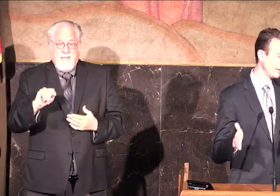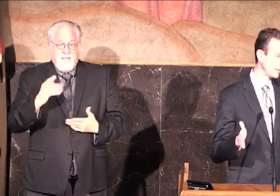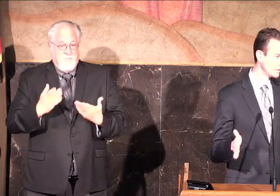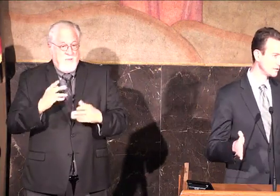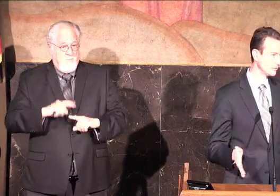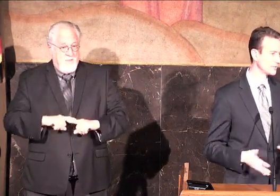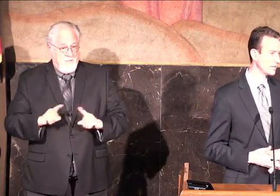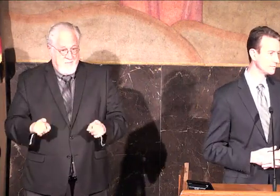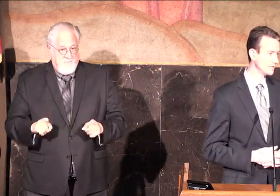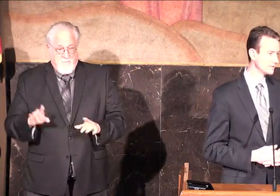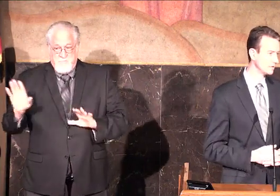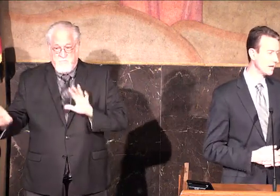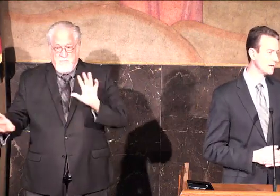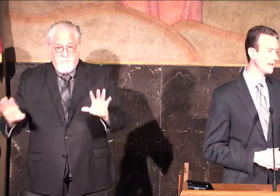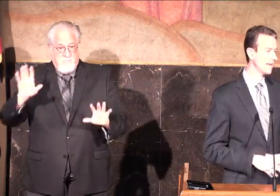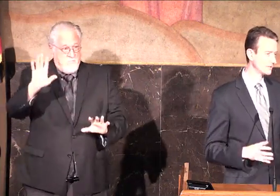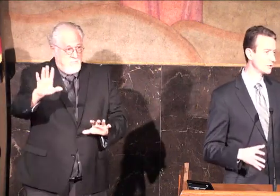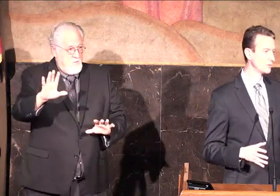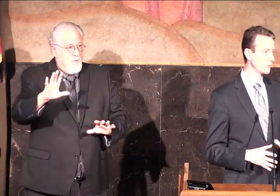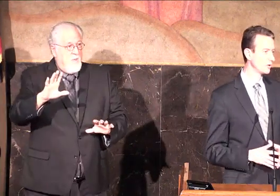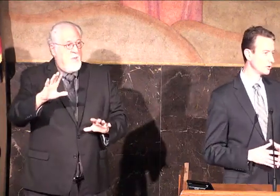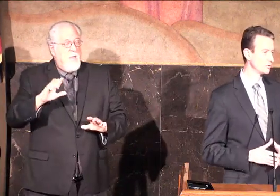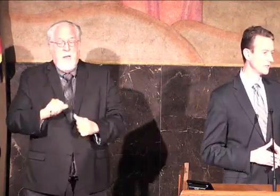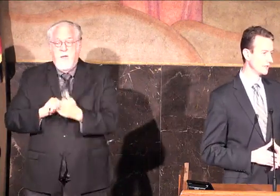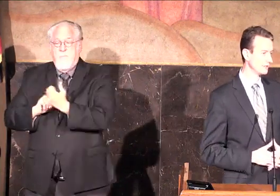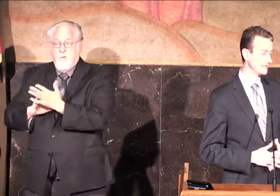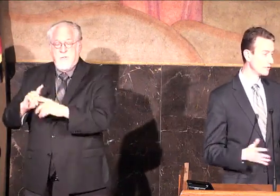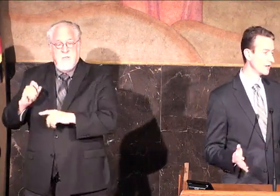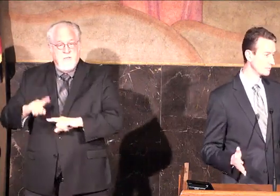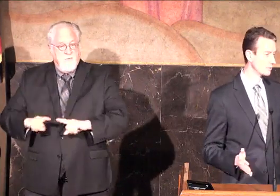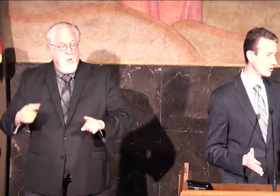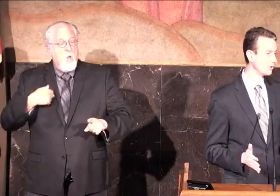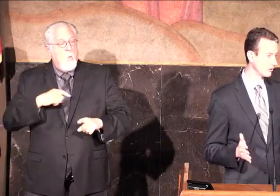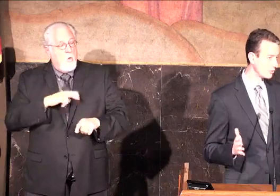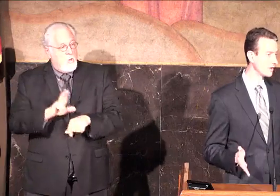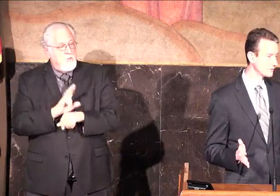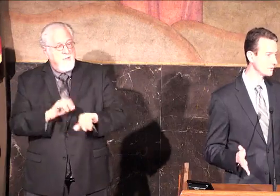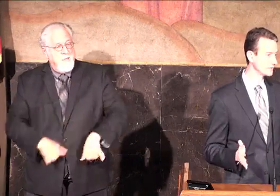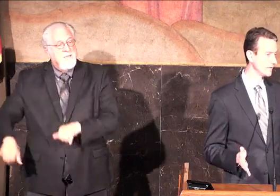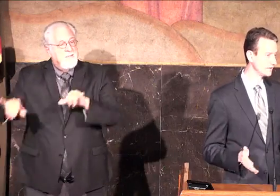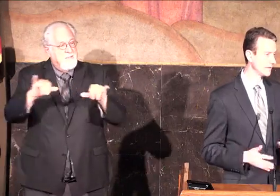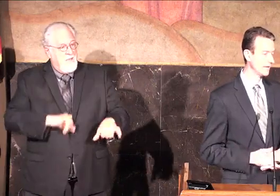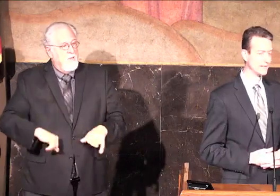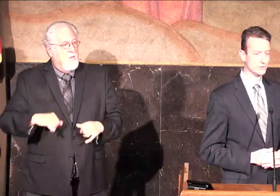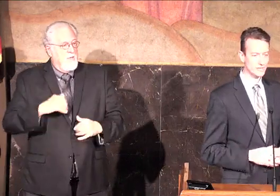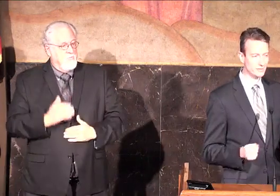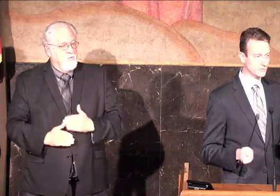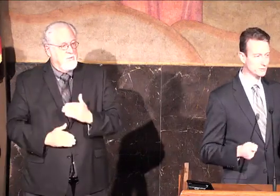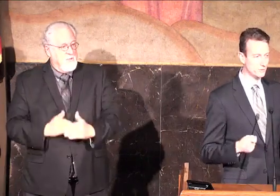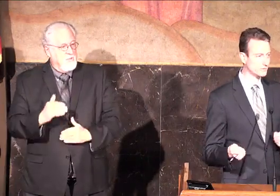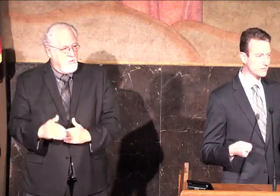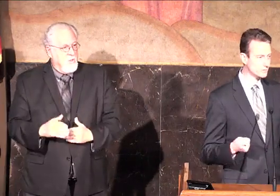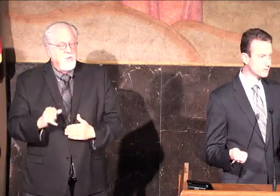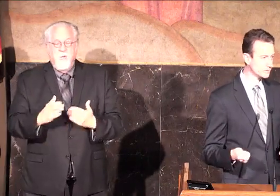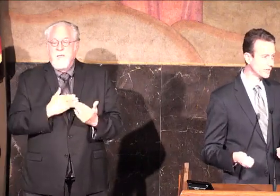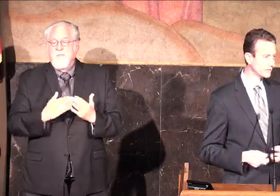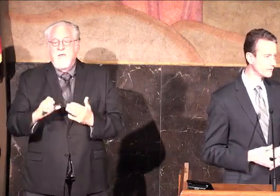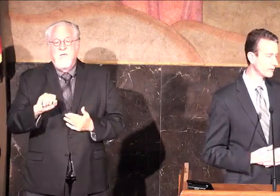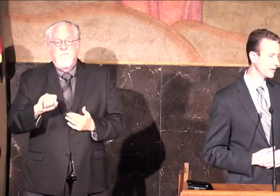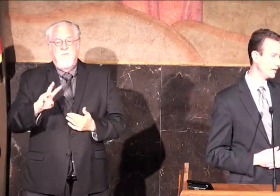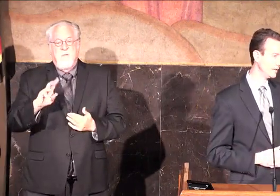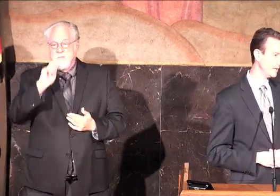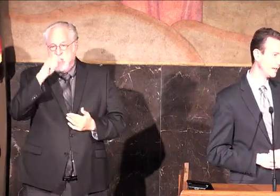way that particular site is being supplied. I'll tell you that we are using a standardized protocol across those sites, and so even if the swab seems to be